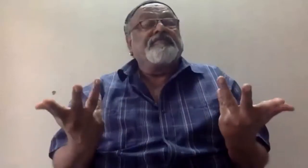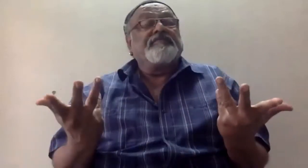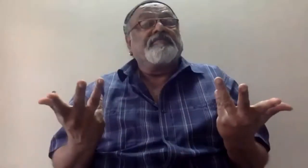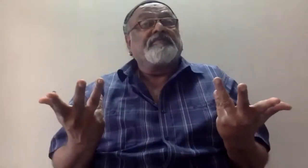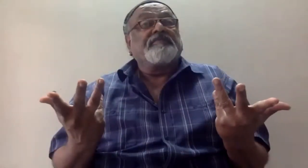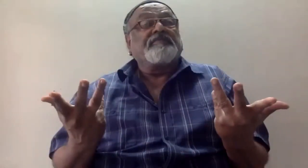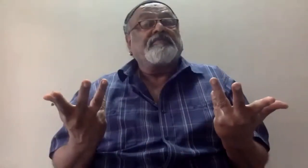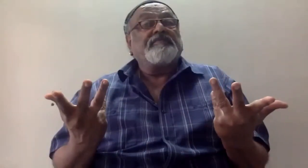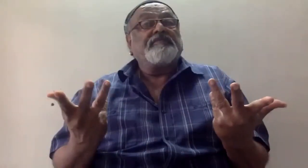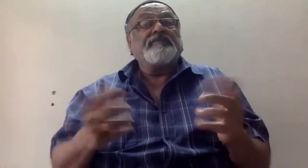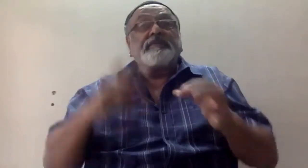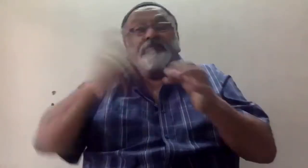Interrogations becomes,